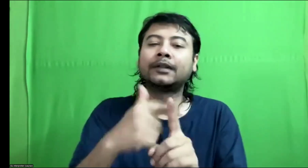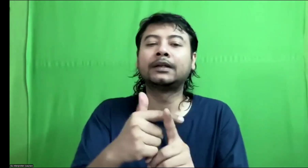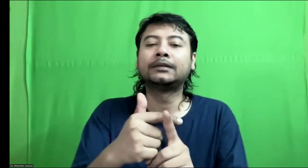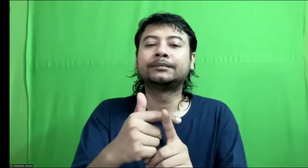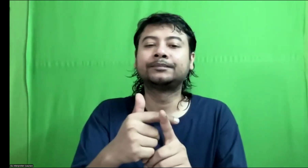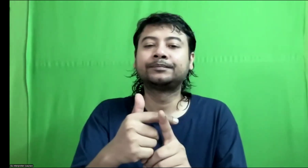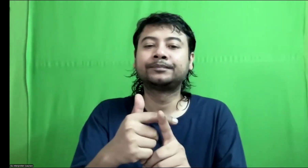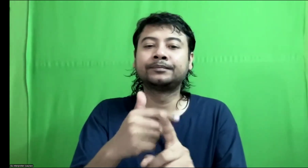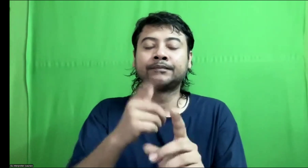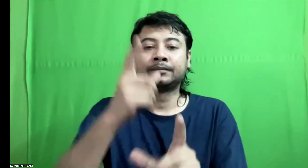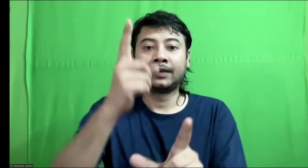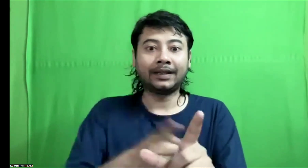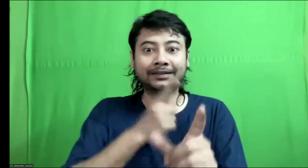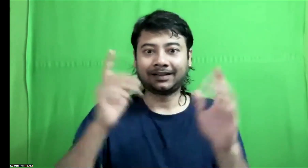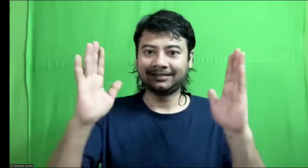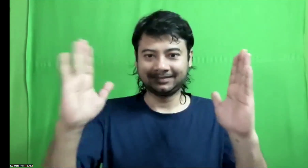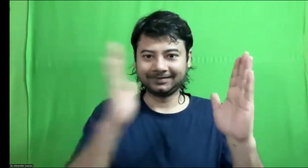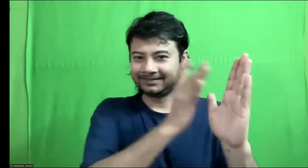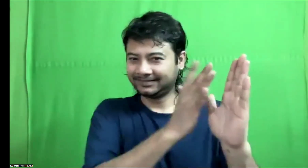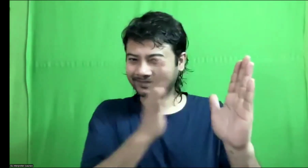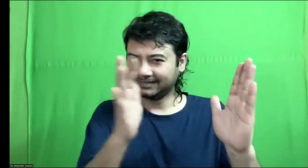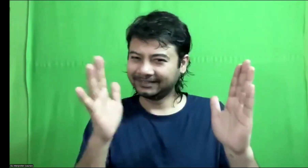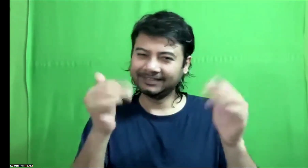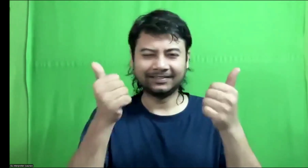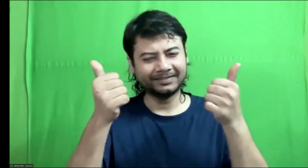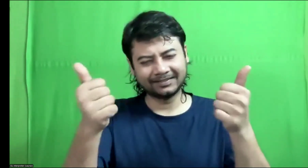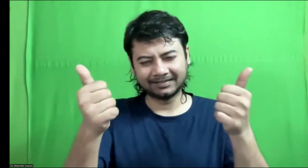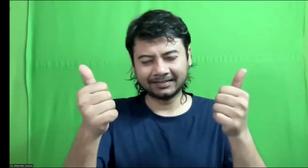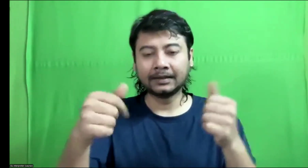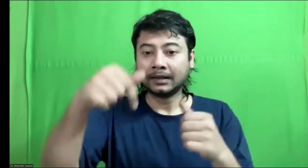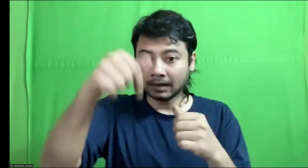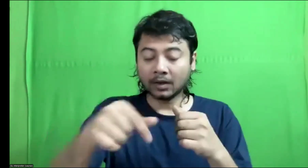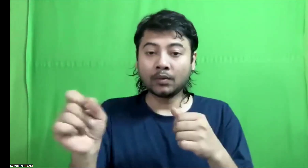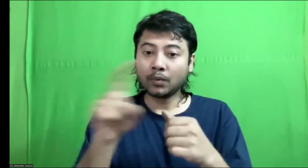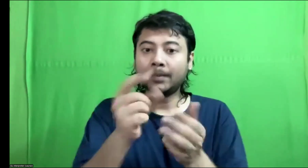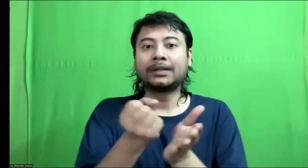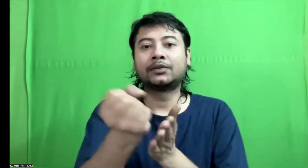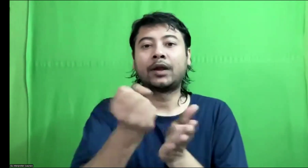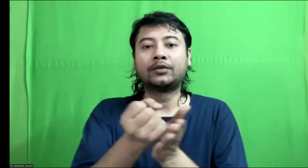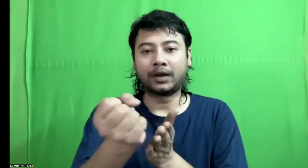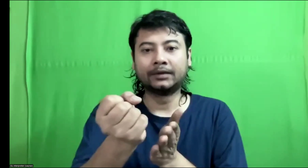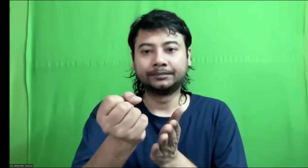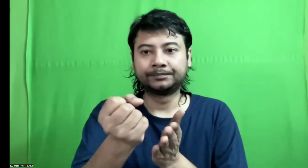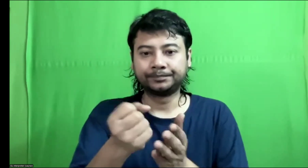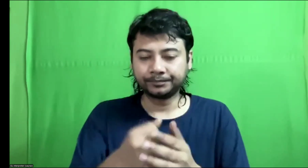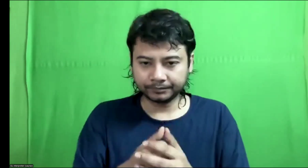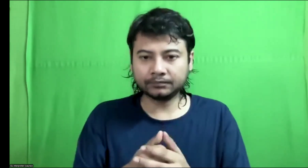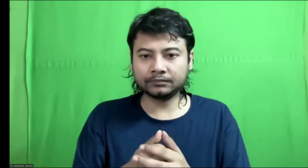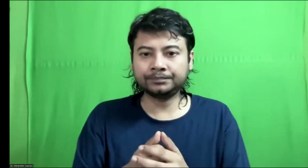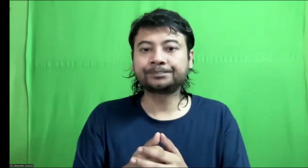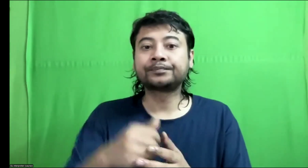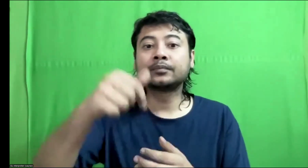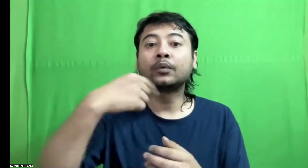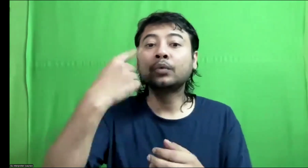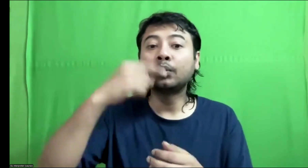Okay, so I know there are some people who are living in the northern part of the country and slowly mornings would have already started becoming little